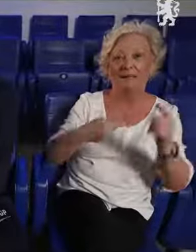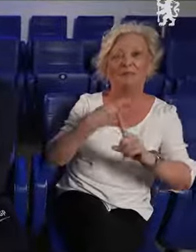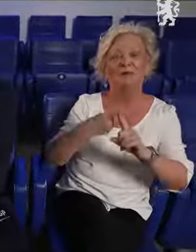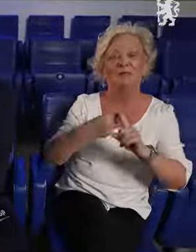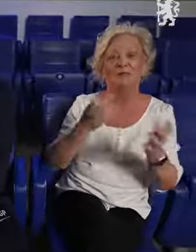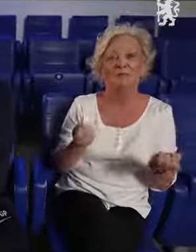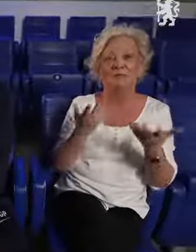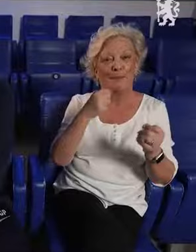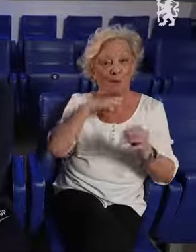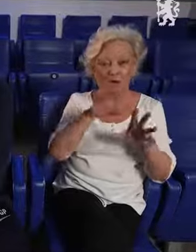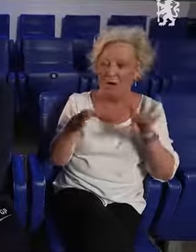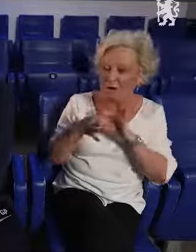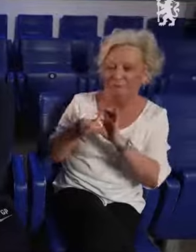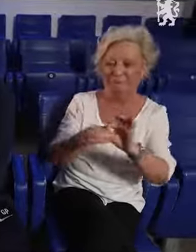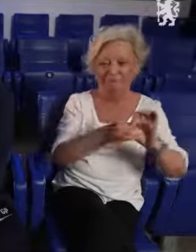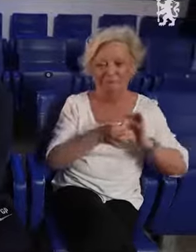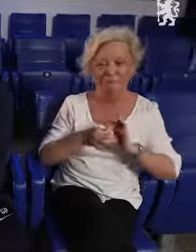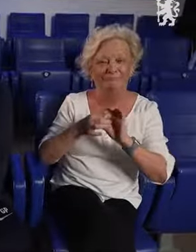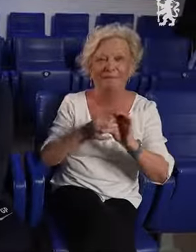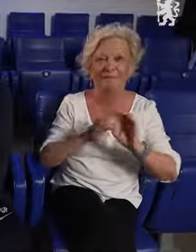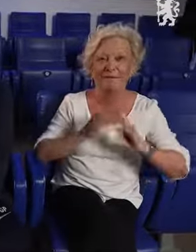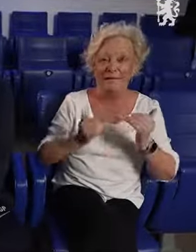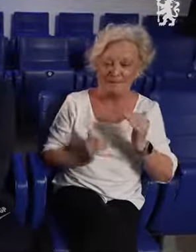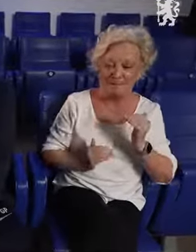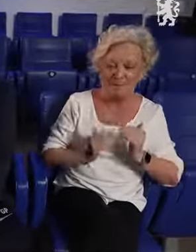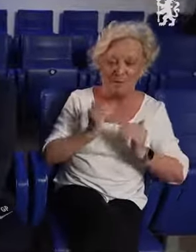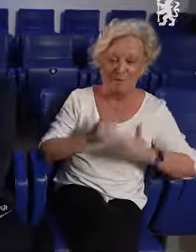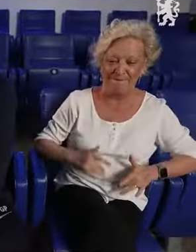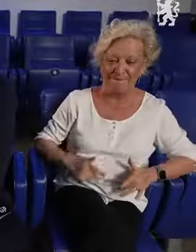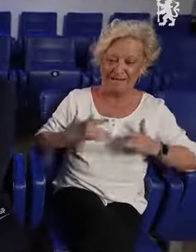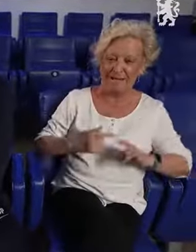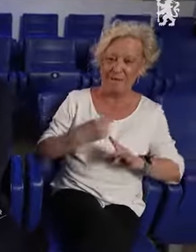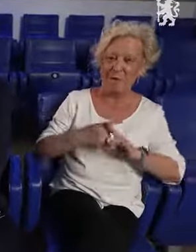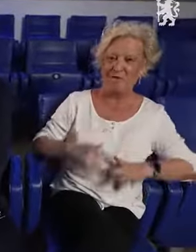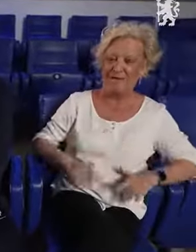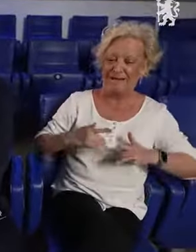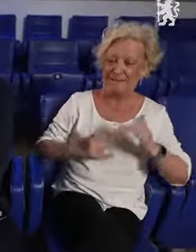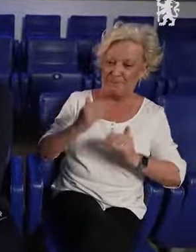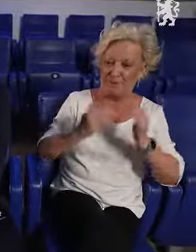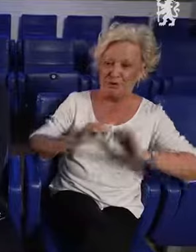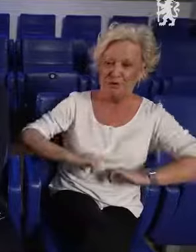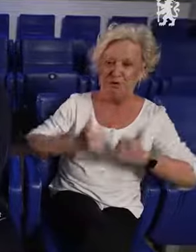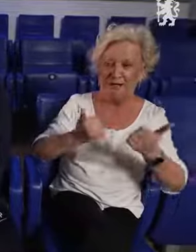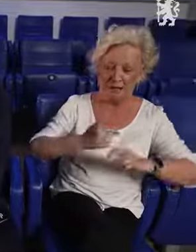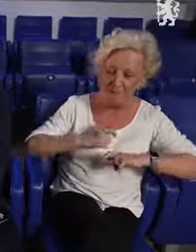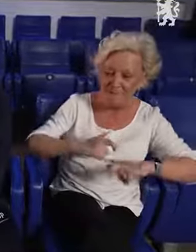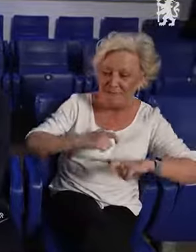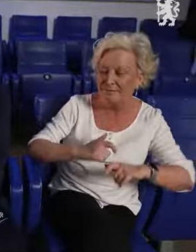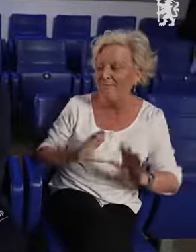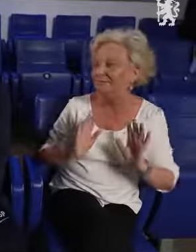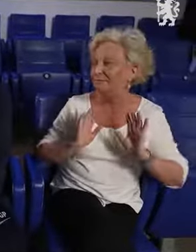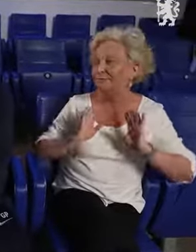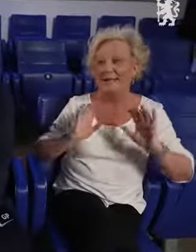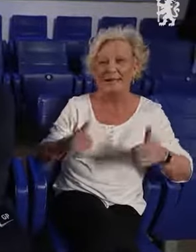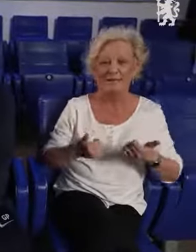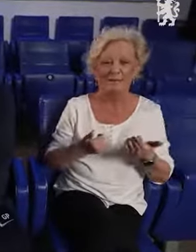The boys have always been together. There's a spirit that's building that's positive for us. And momentum is